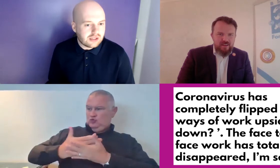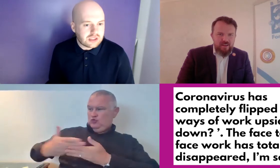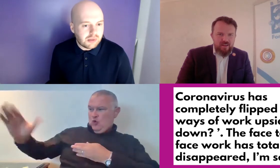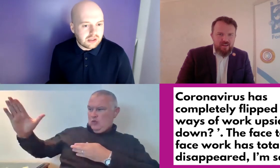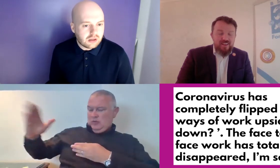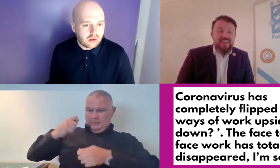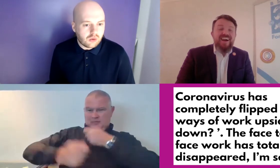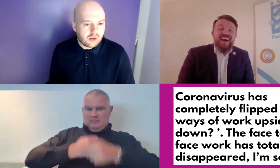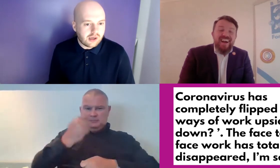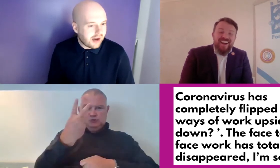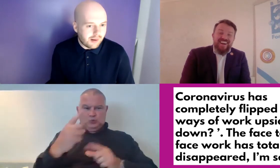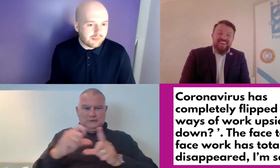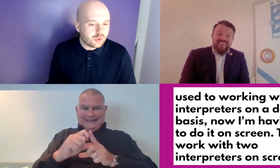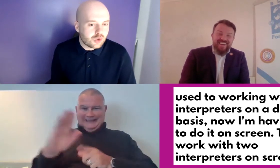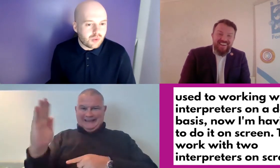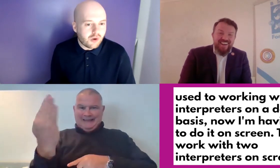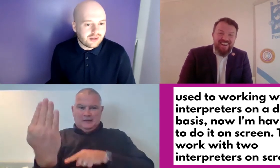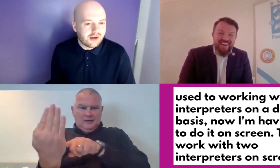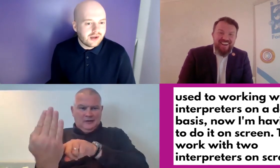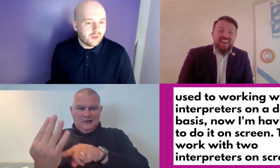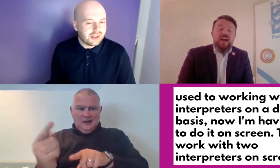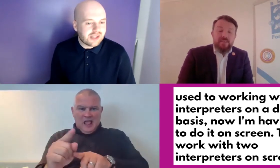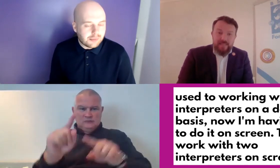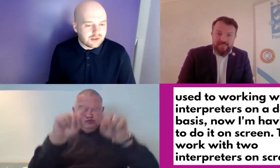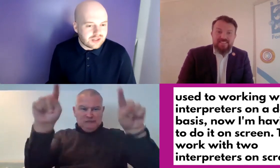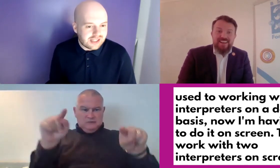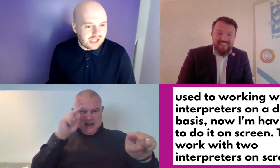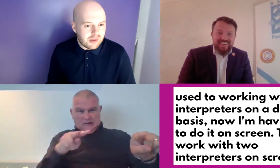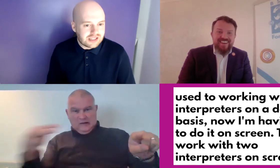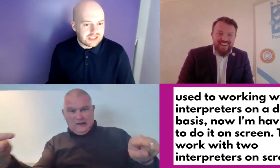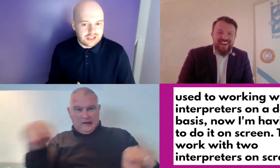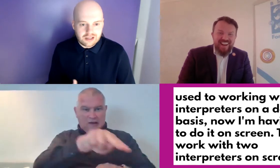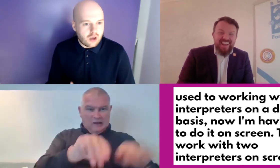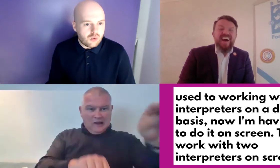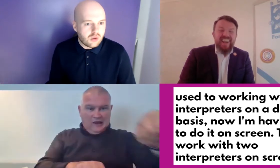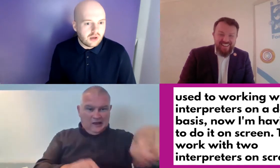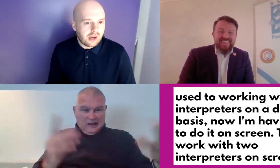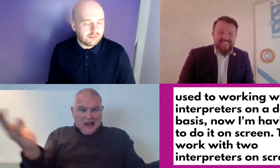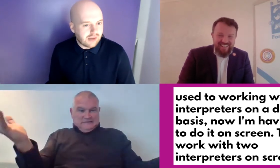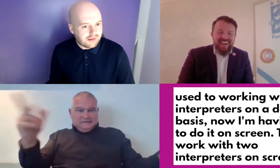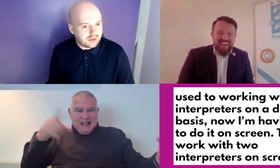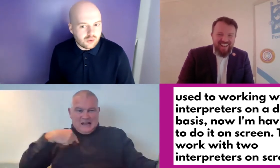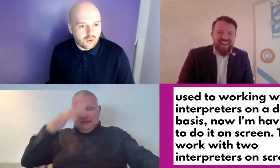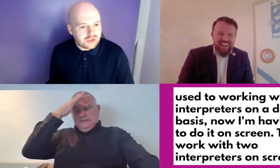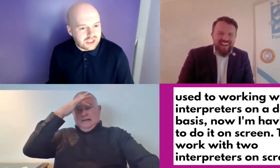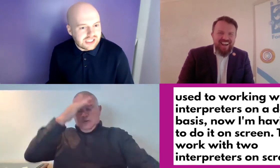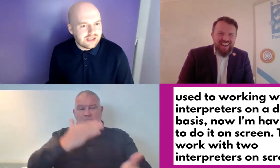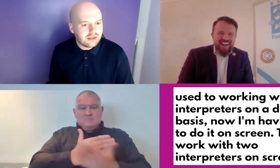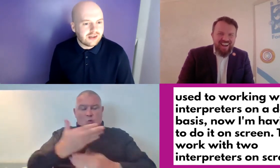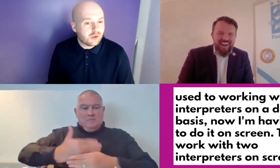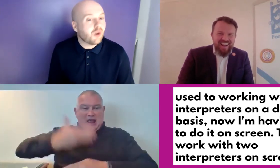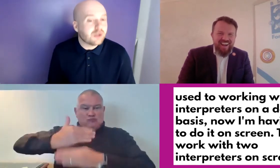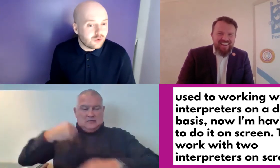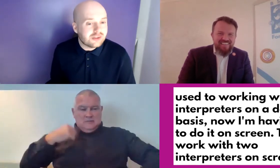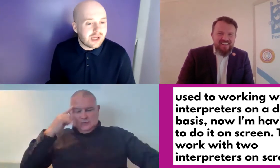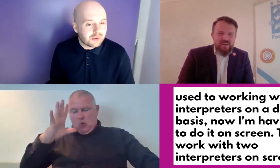totally disappeared. You know, I'm so used to working with interpreters on a daily basis, and now I'm having to do it on screen. And to